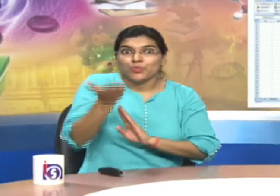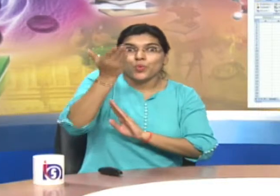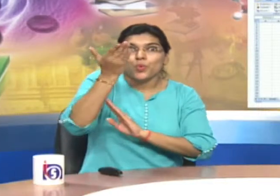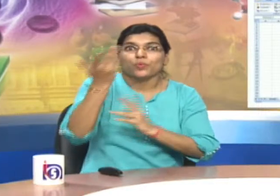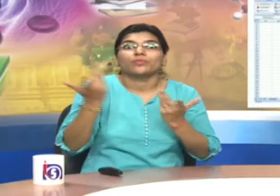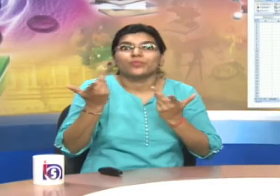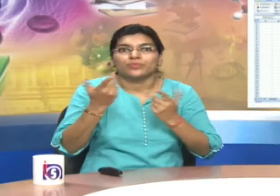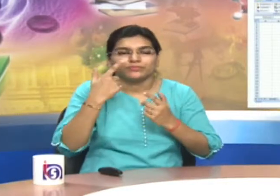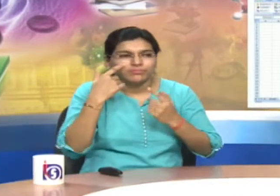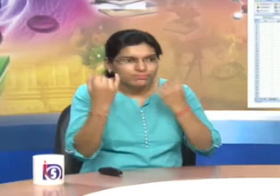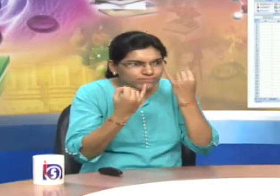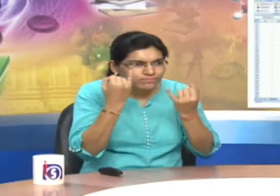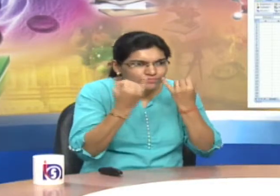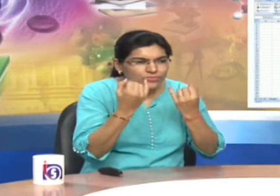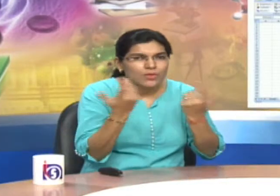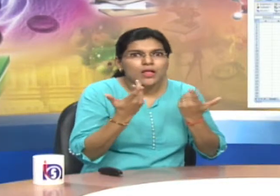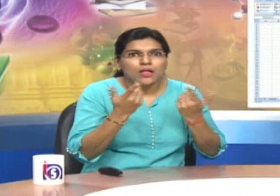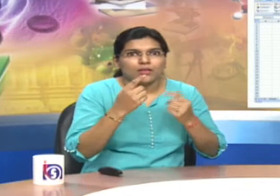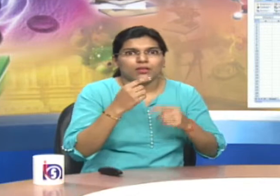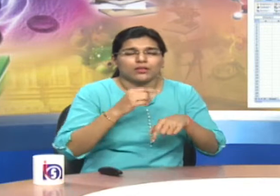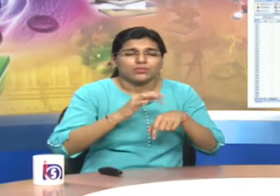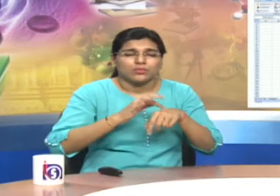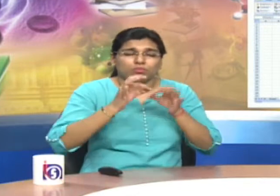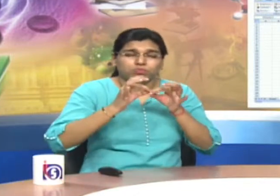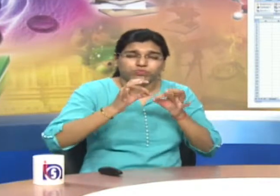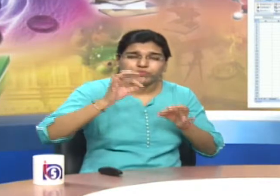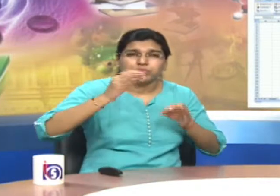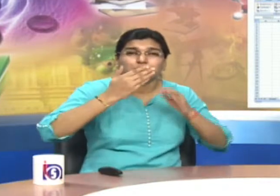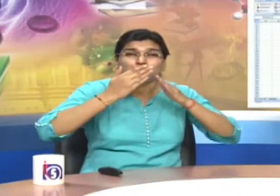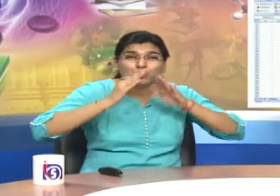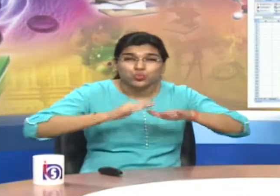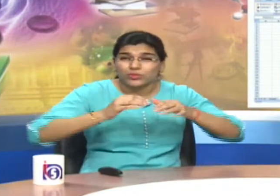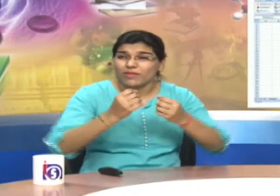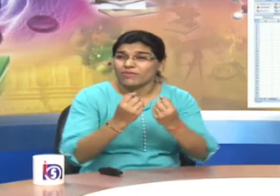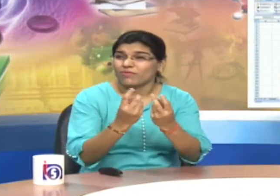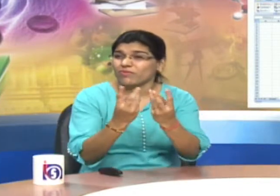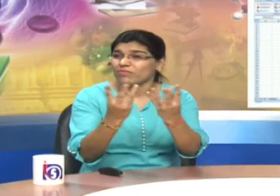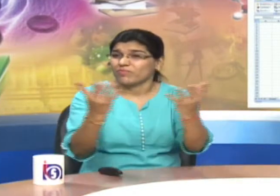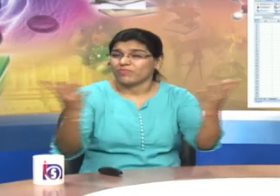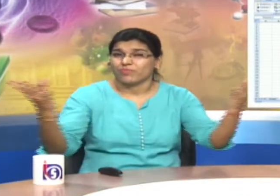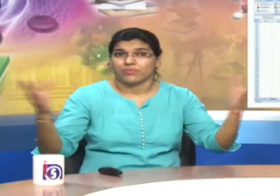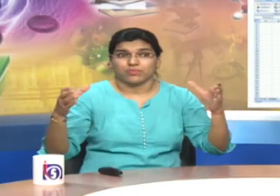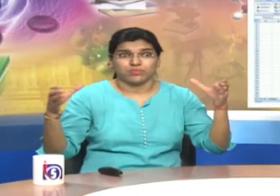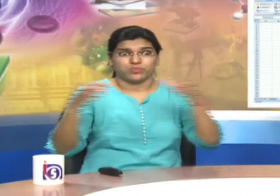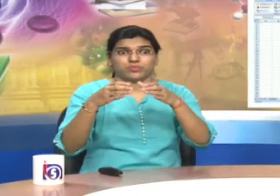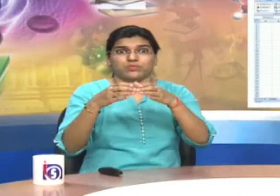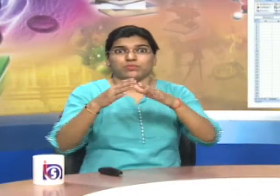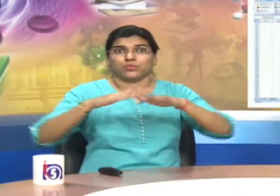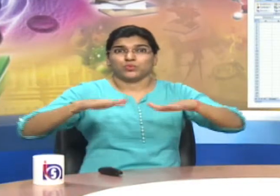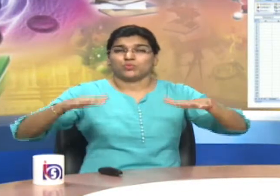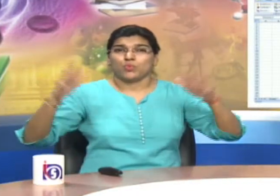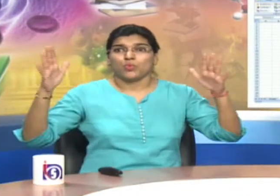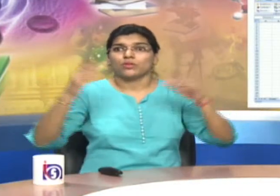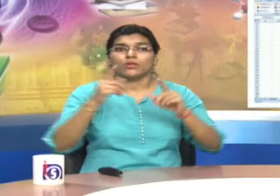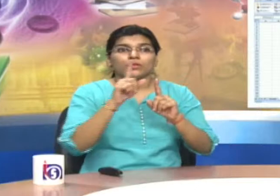max button, we understood about if you have many students in your